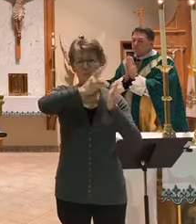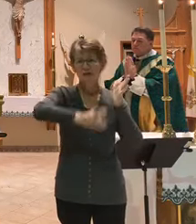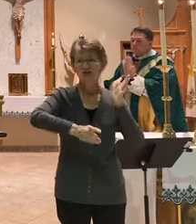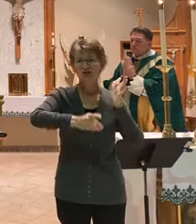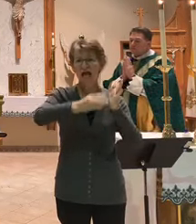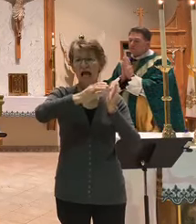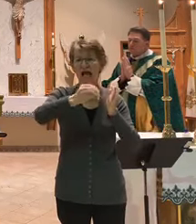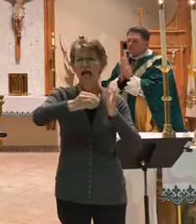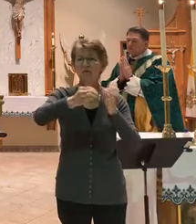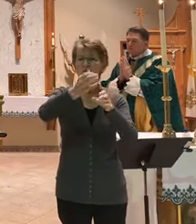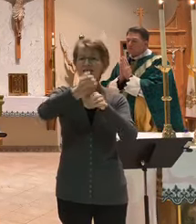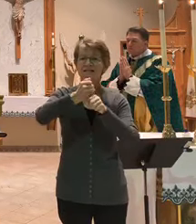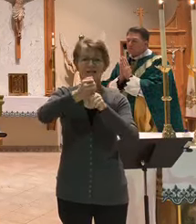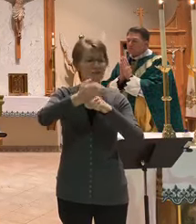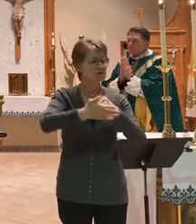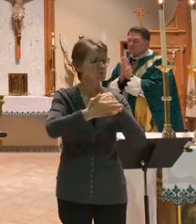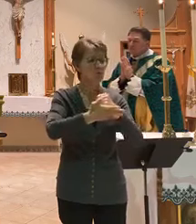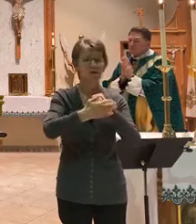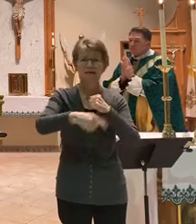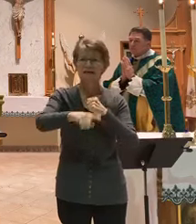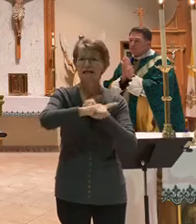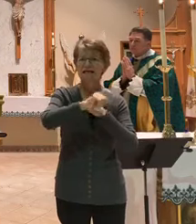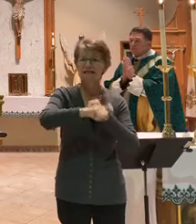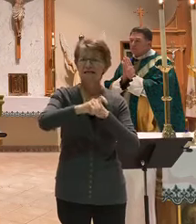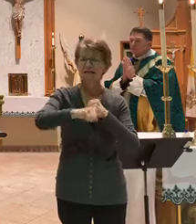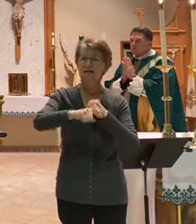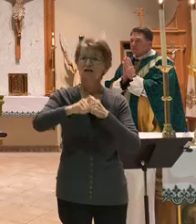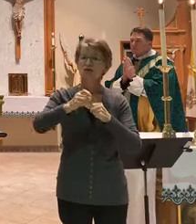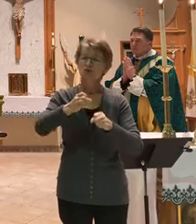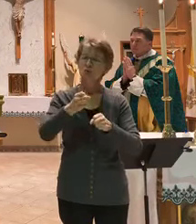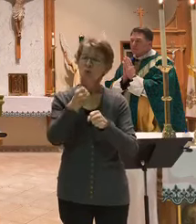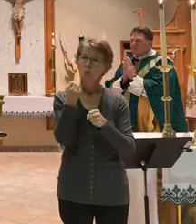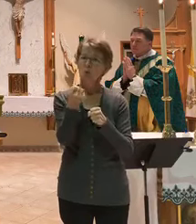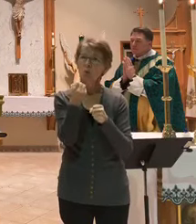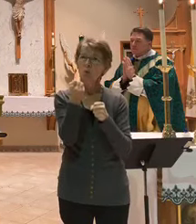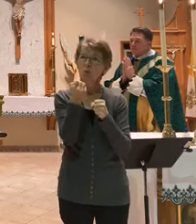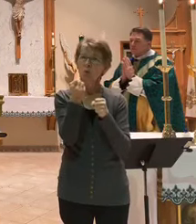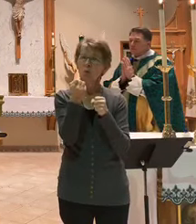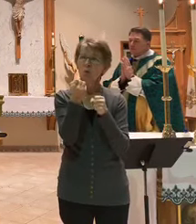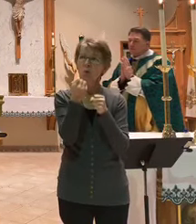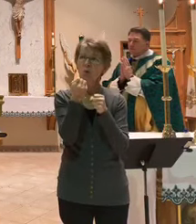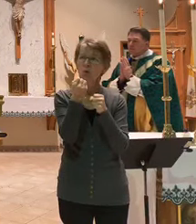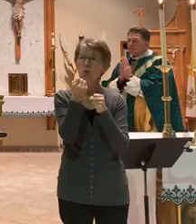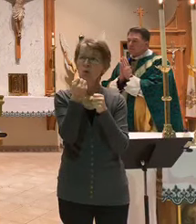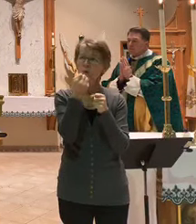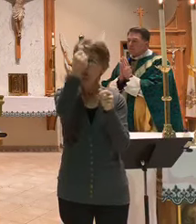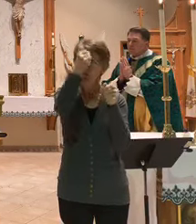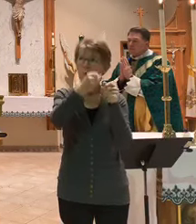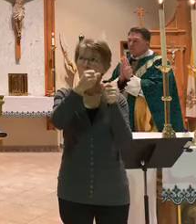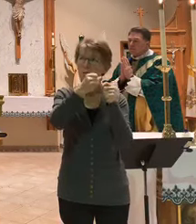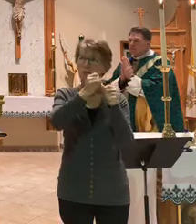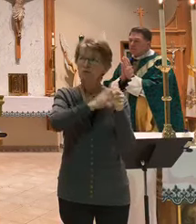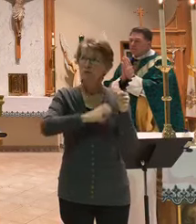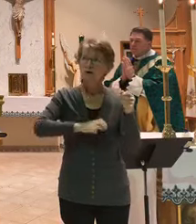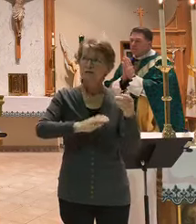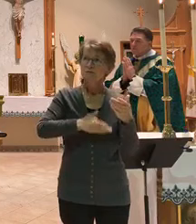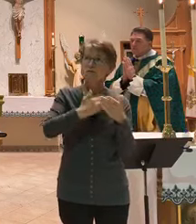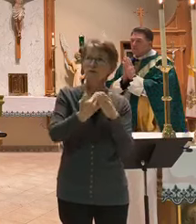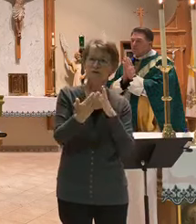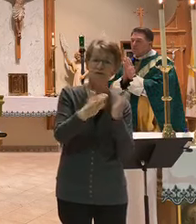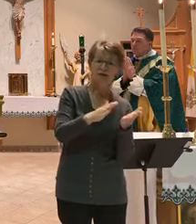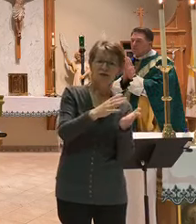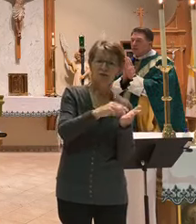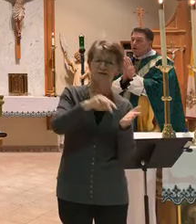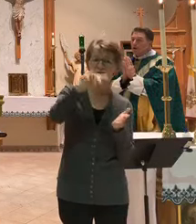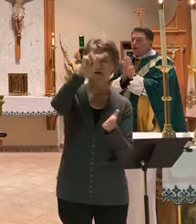they receive the support they need to preserve the holy sites of Christ's birth, death, and resurrection.